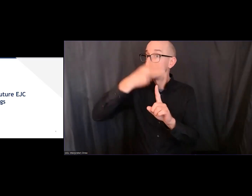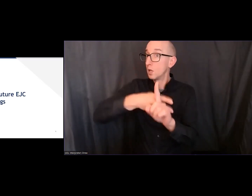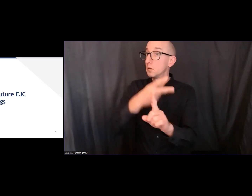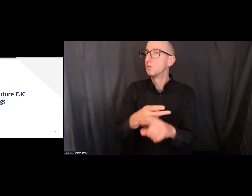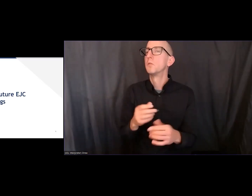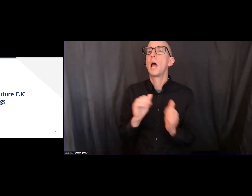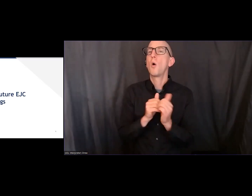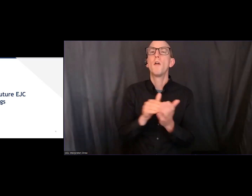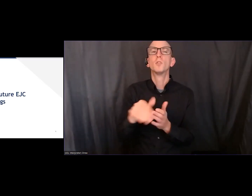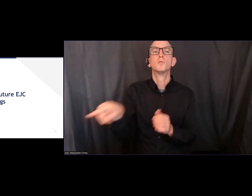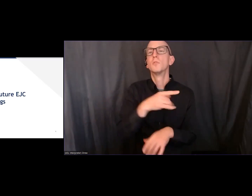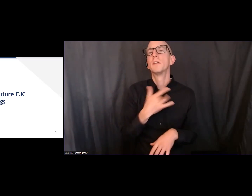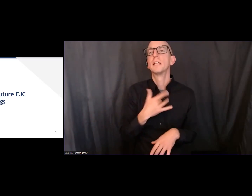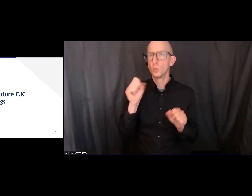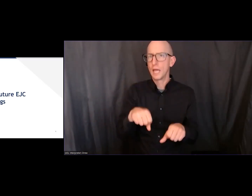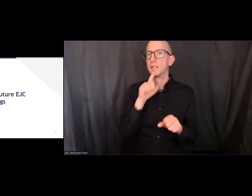can commit to?